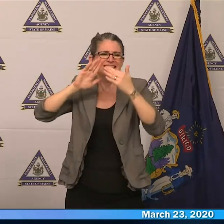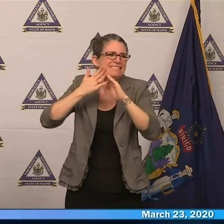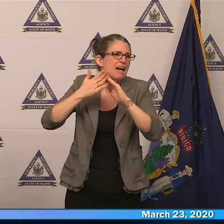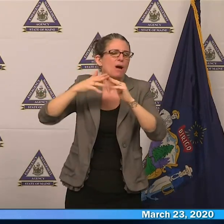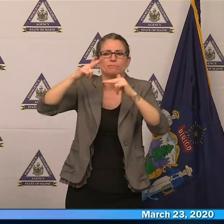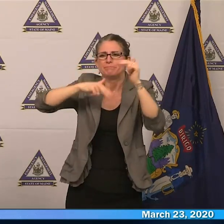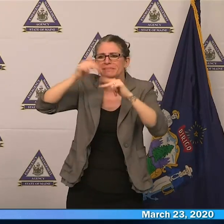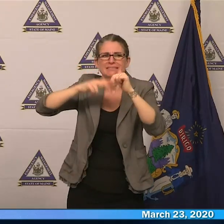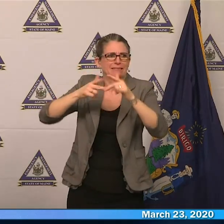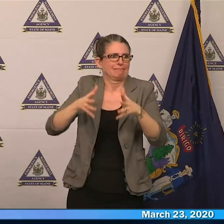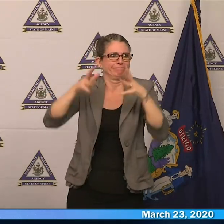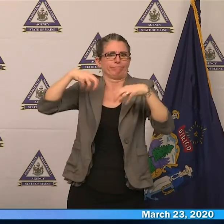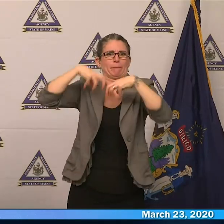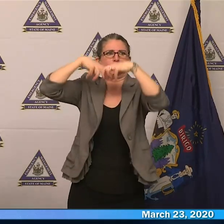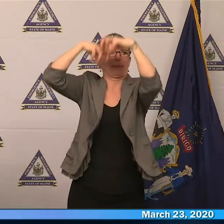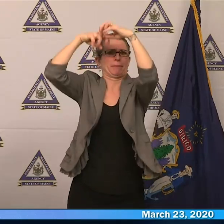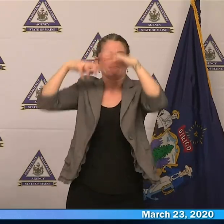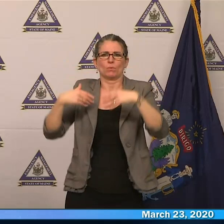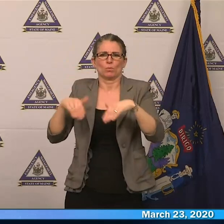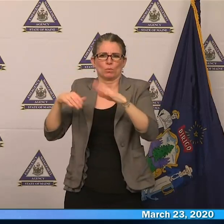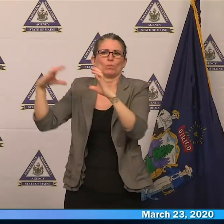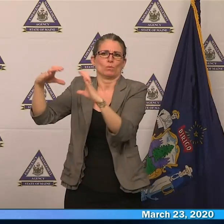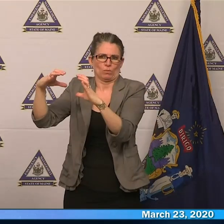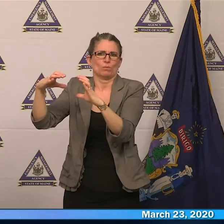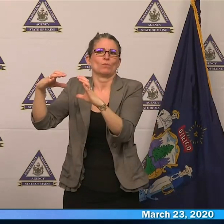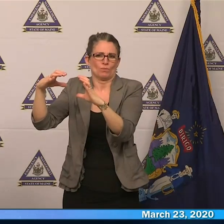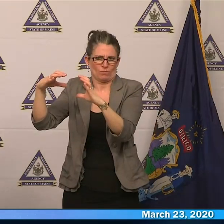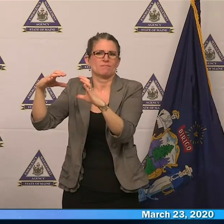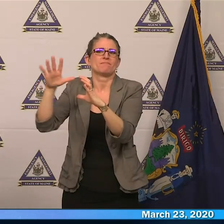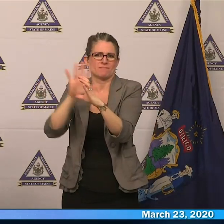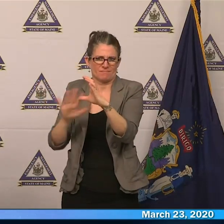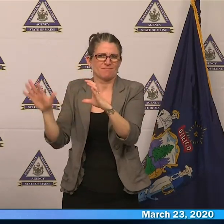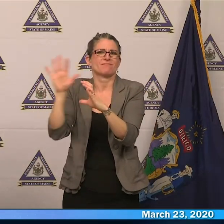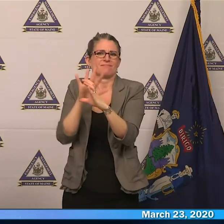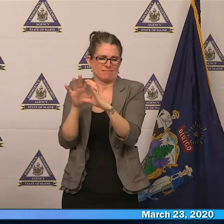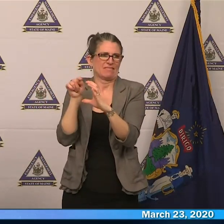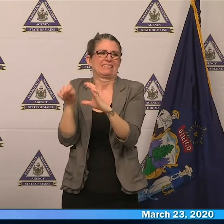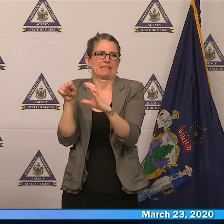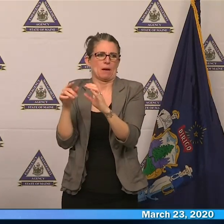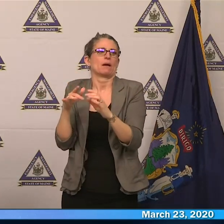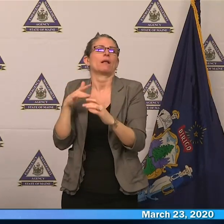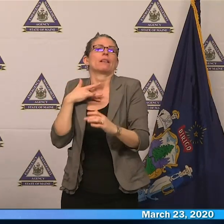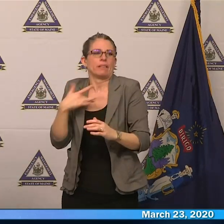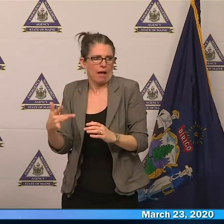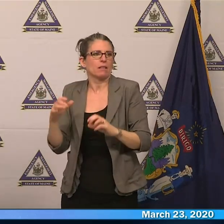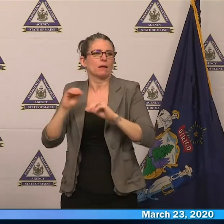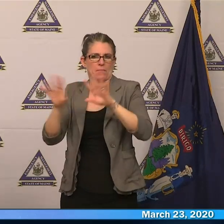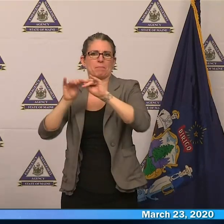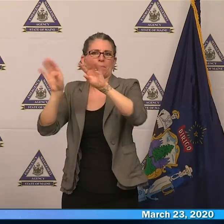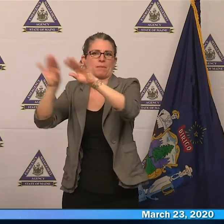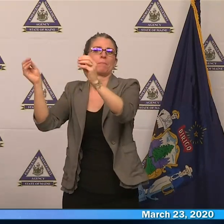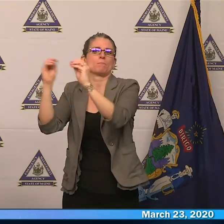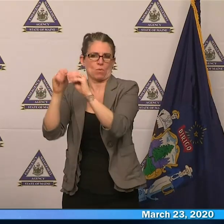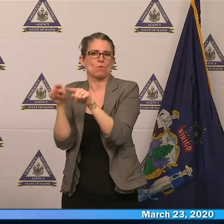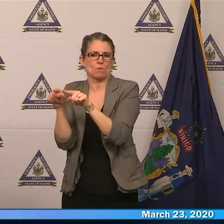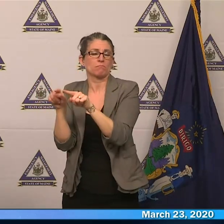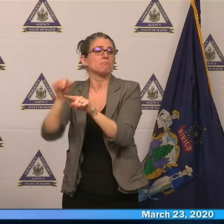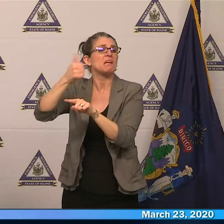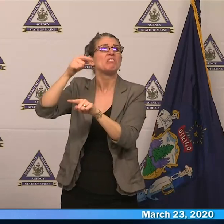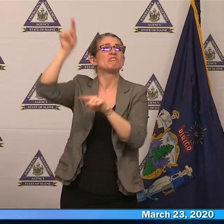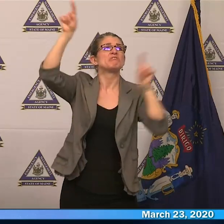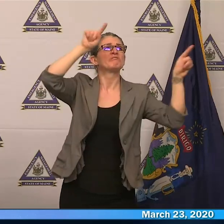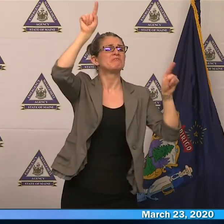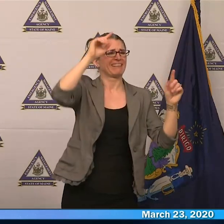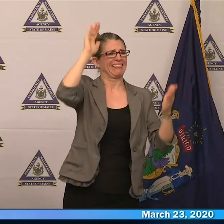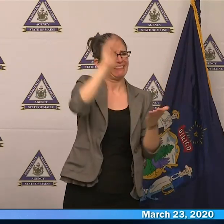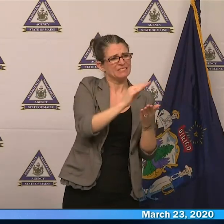procedures might only apply for more densely populated areas. I would still raise the same questions, however, about the extent to which